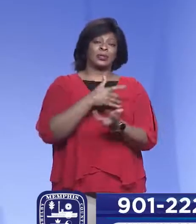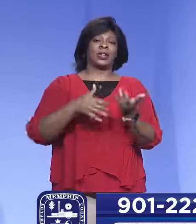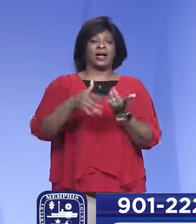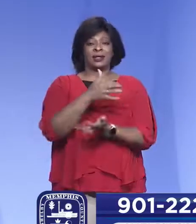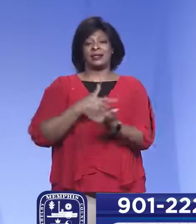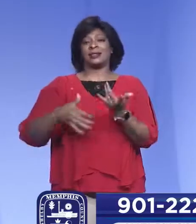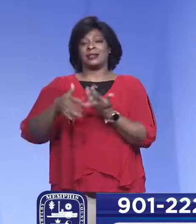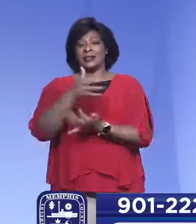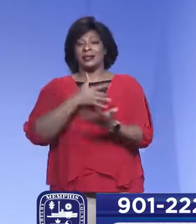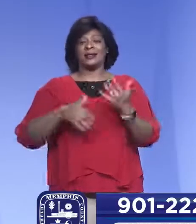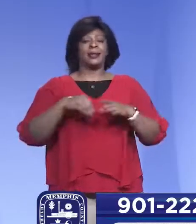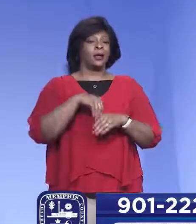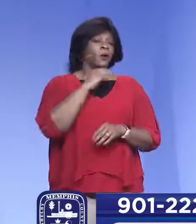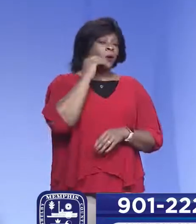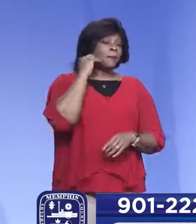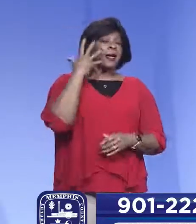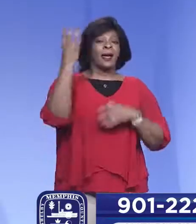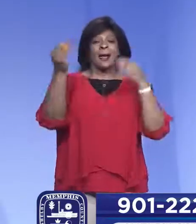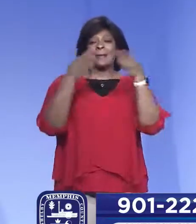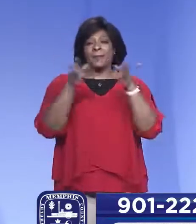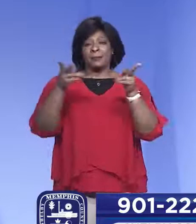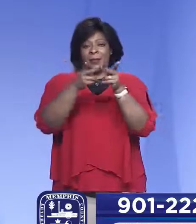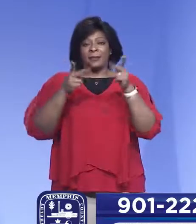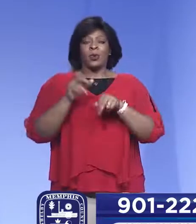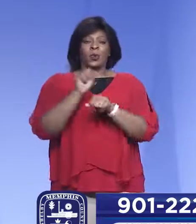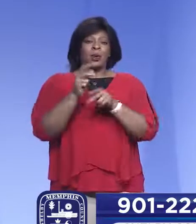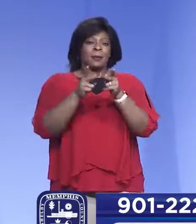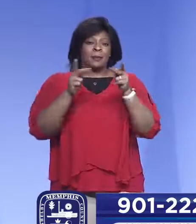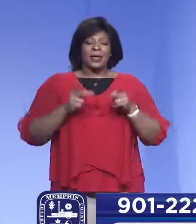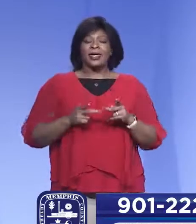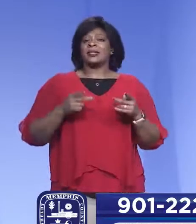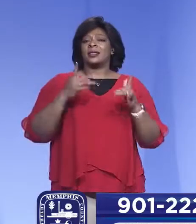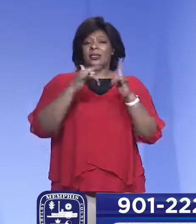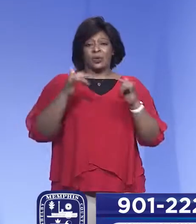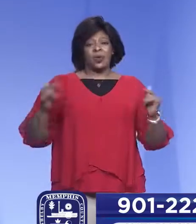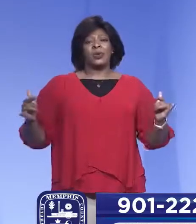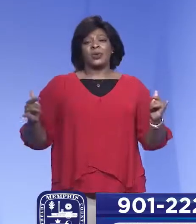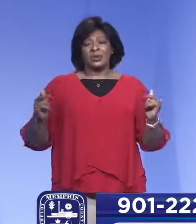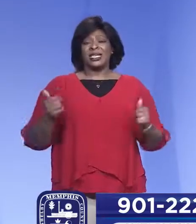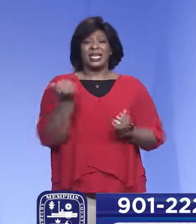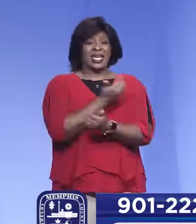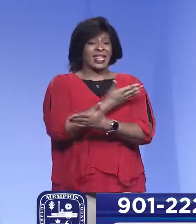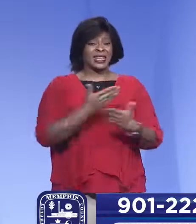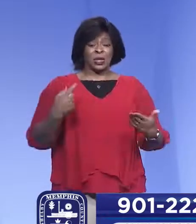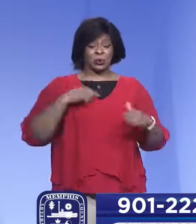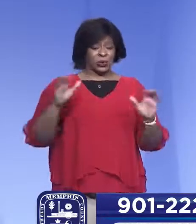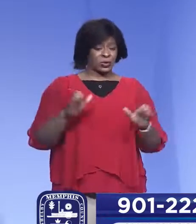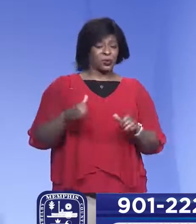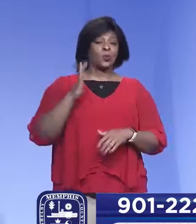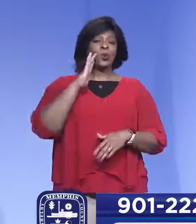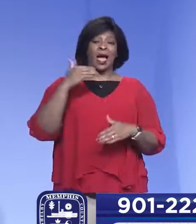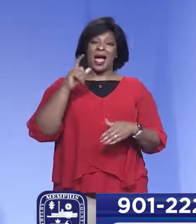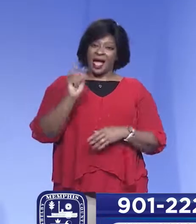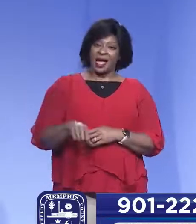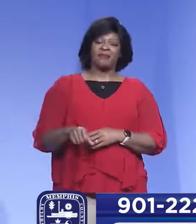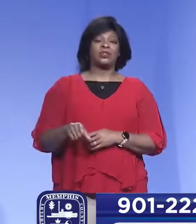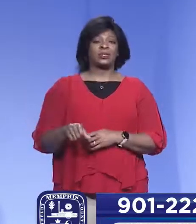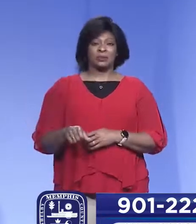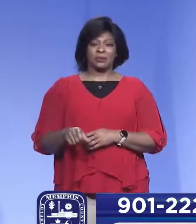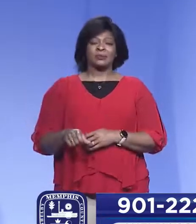together in their homes and in public places, in workplaces, and so on. And so anything that we do is going to have